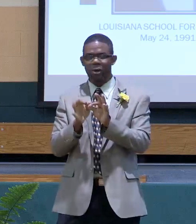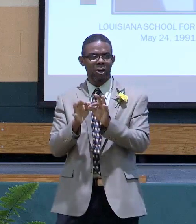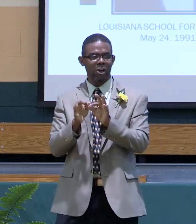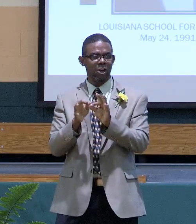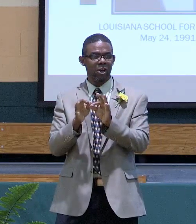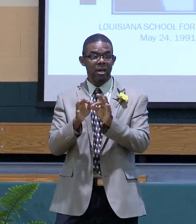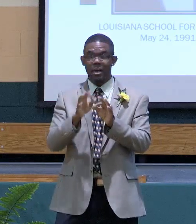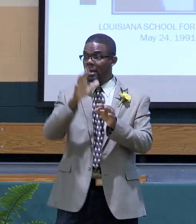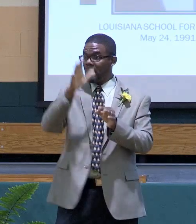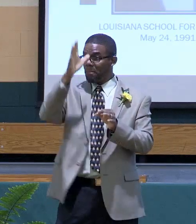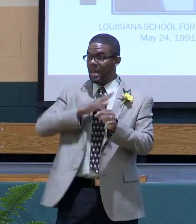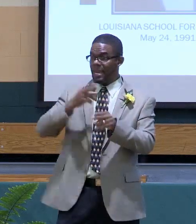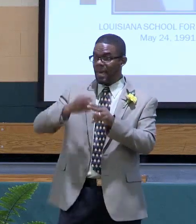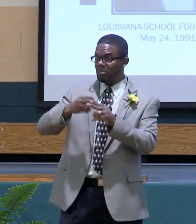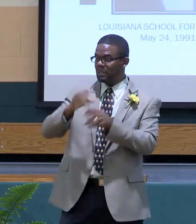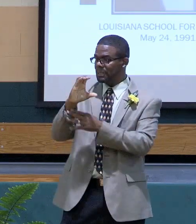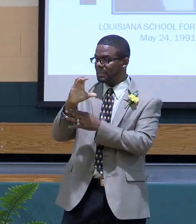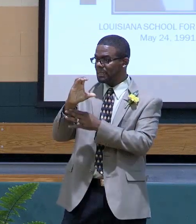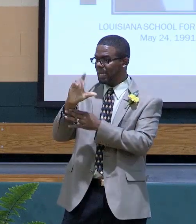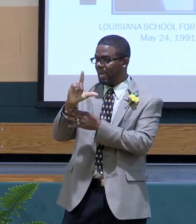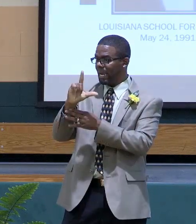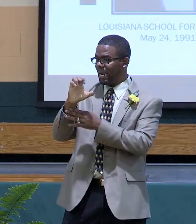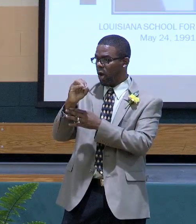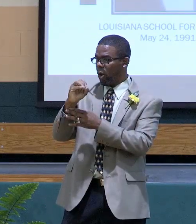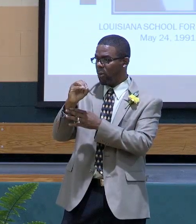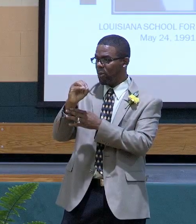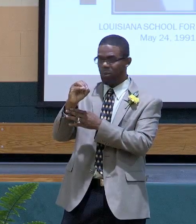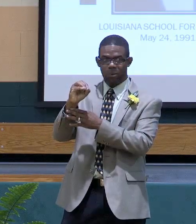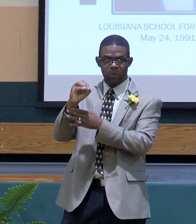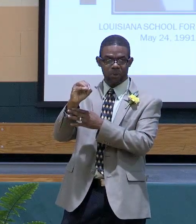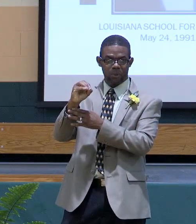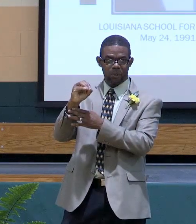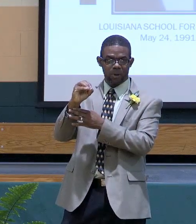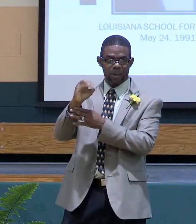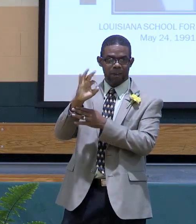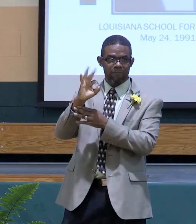couldn't sign. He required an interpreter. His name was